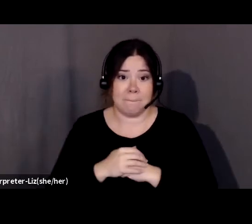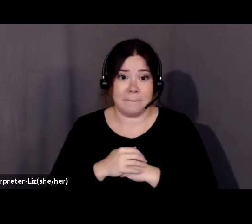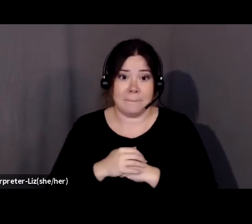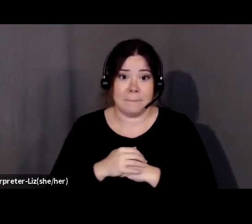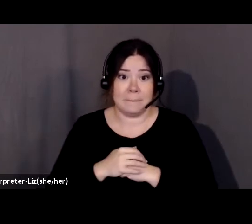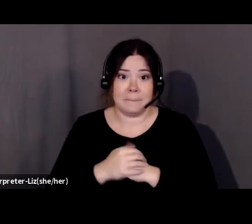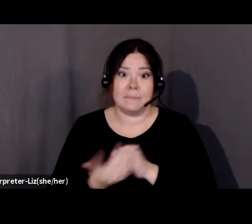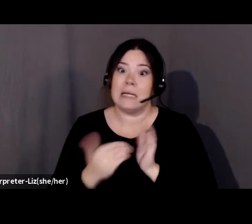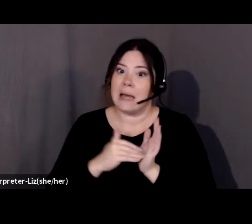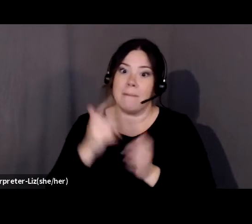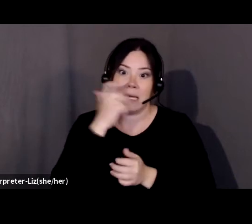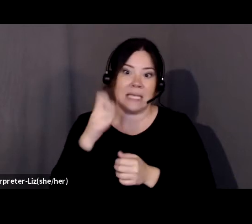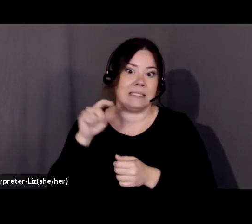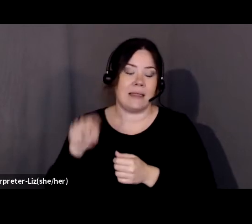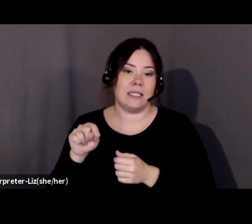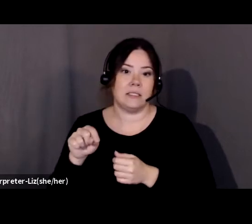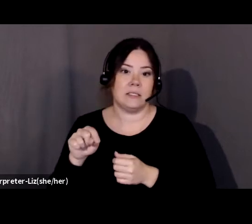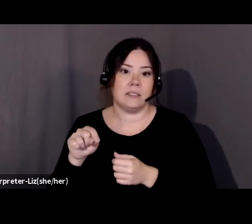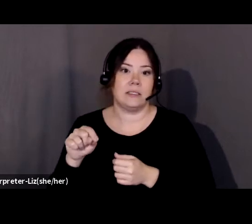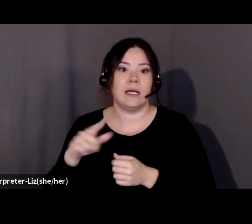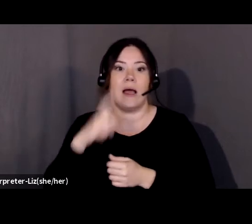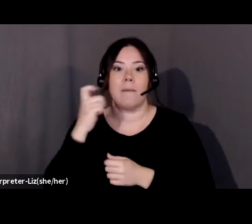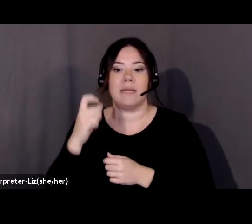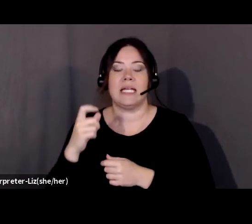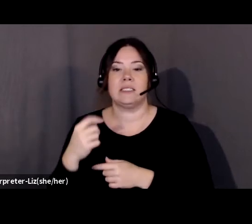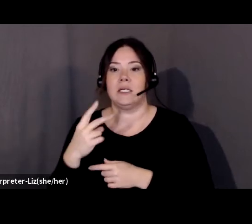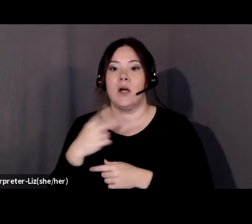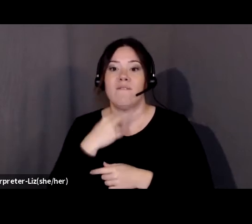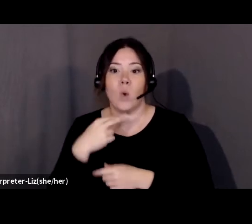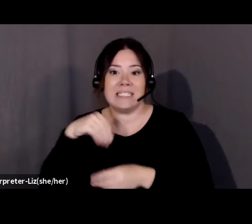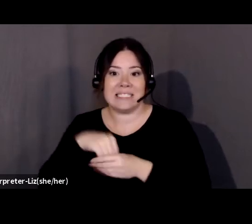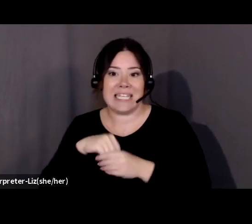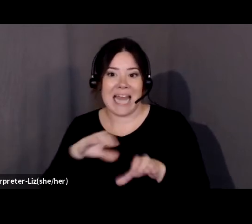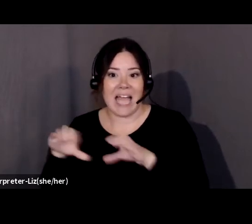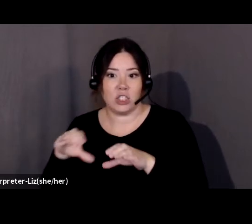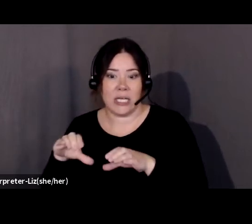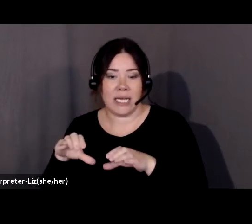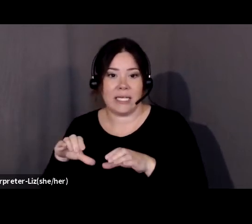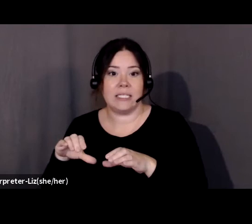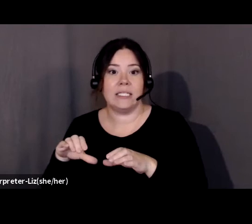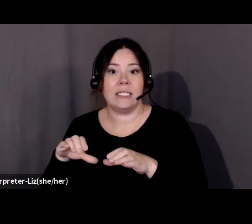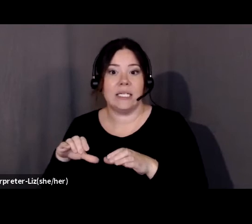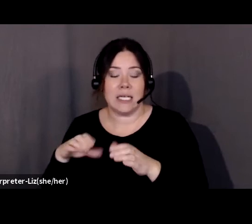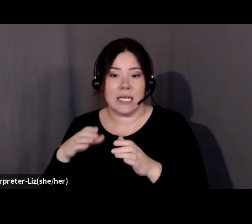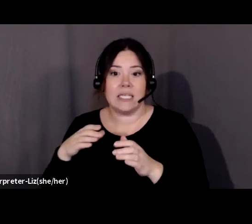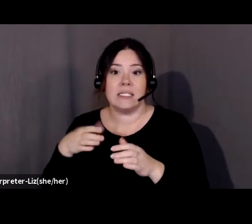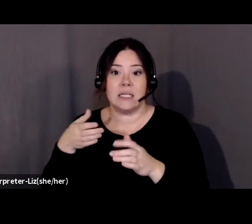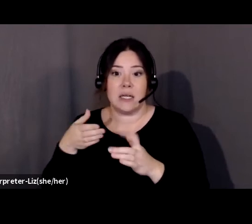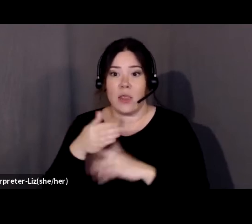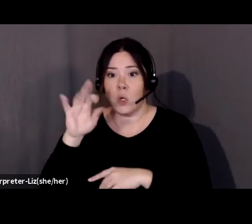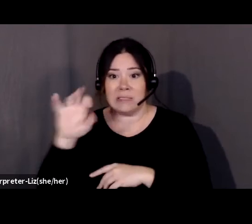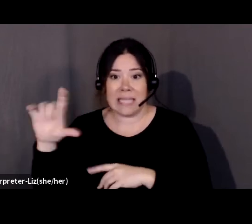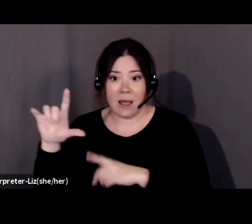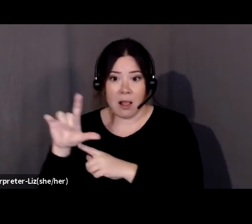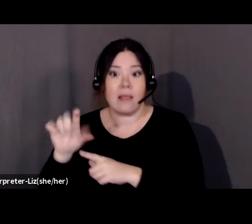Again, because Voices in Action is through EOSIL, I am able to